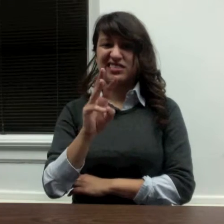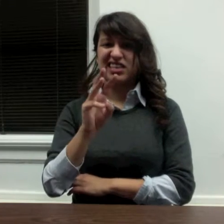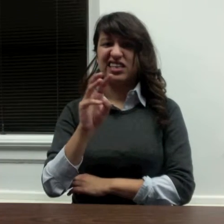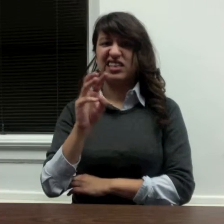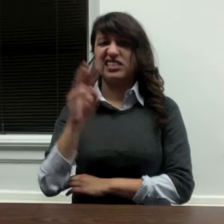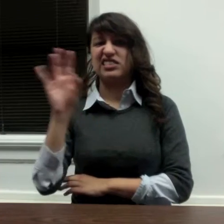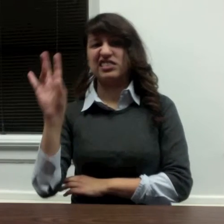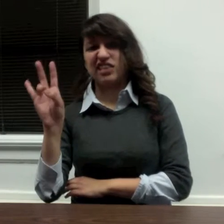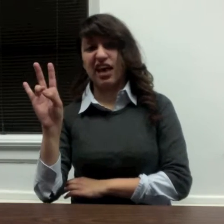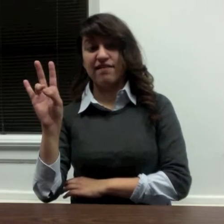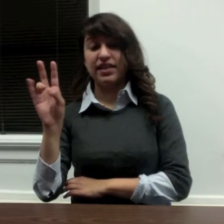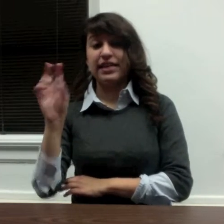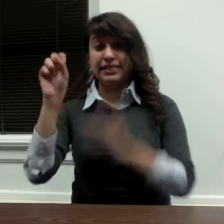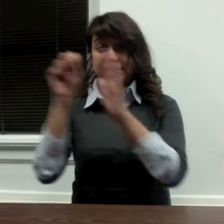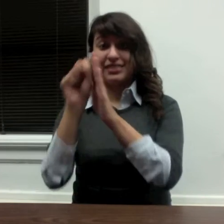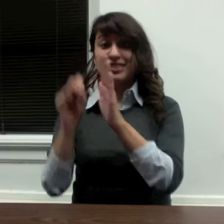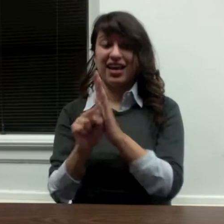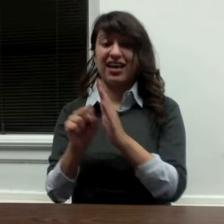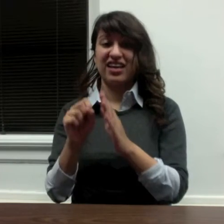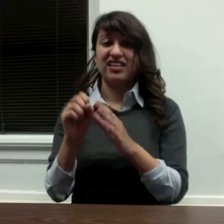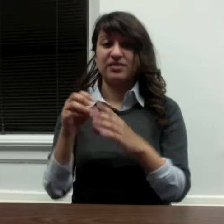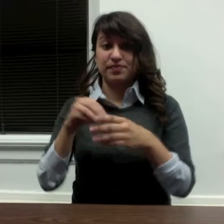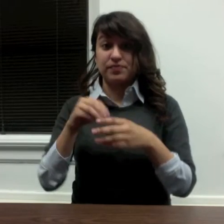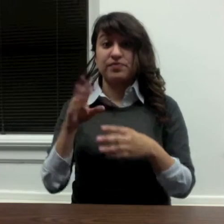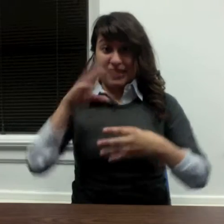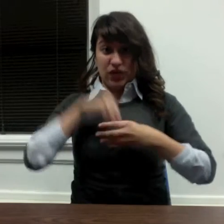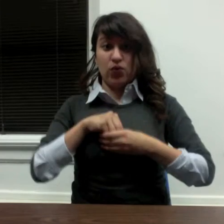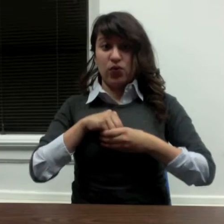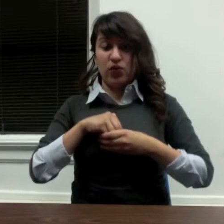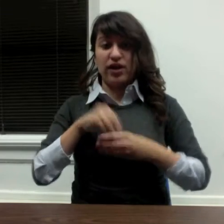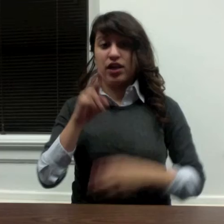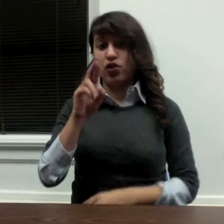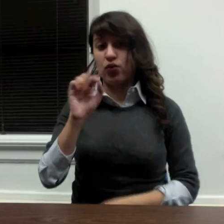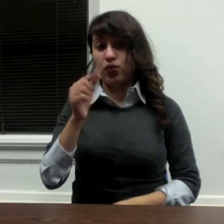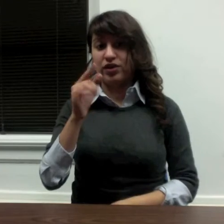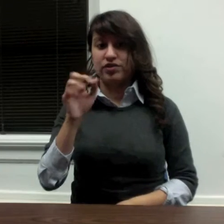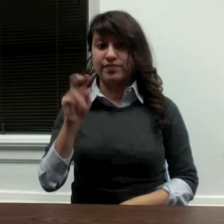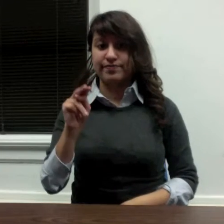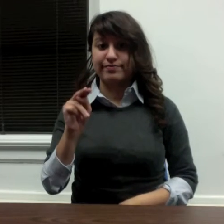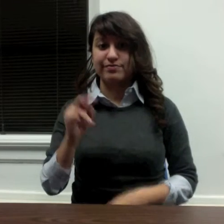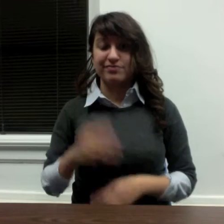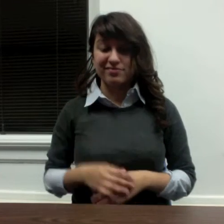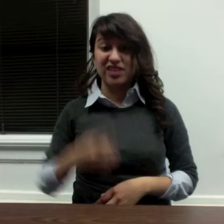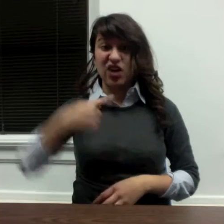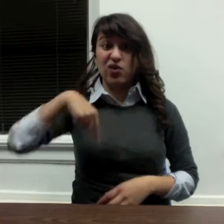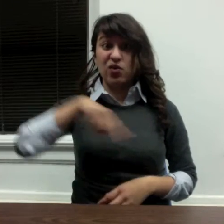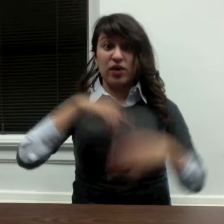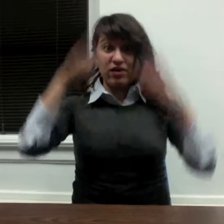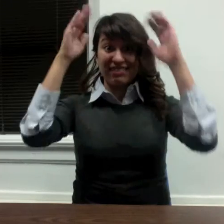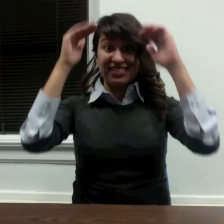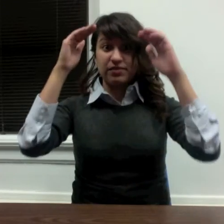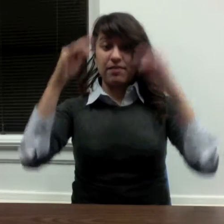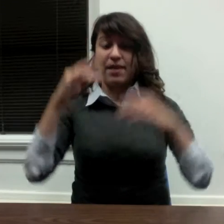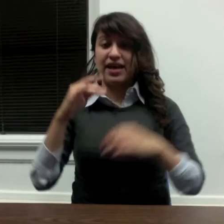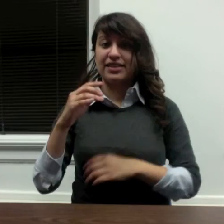anticipating interpreters coming from all over the Midwest to join us for this